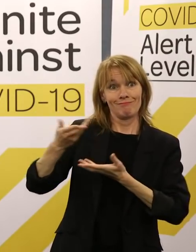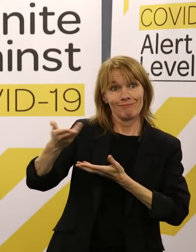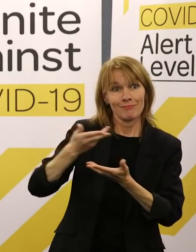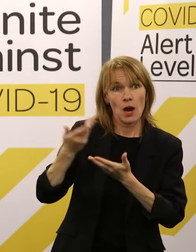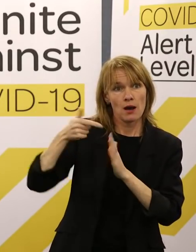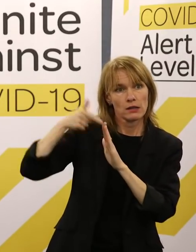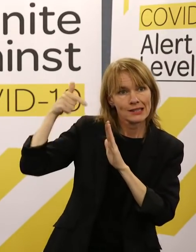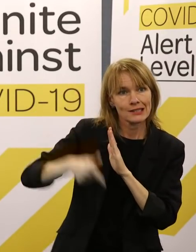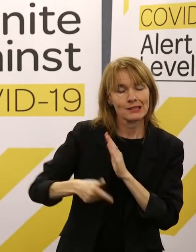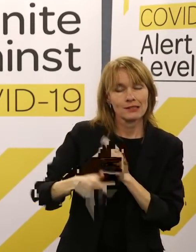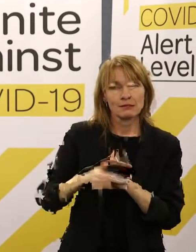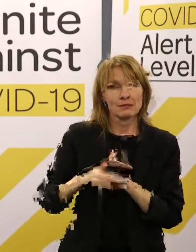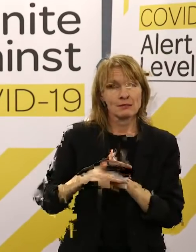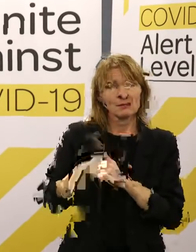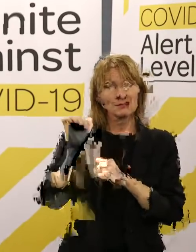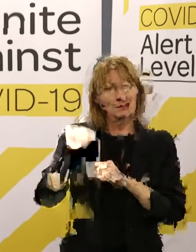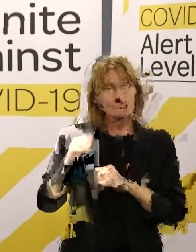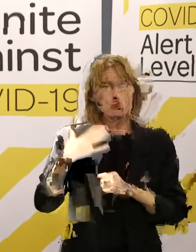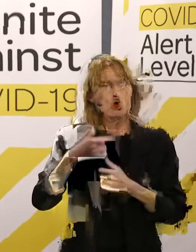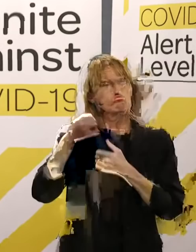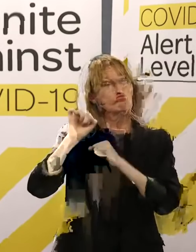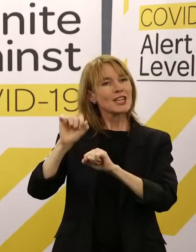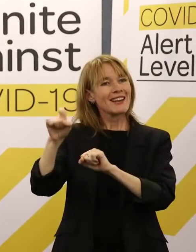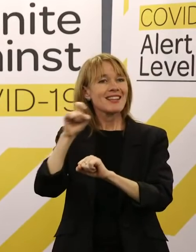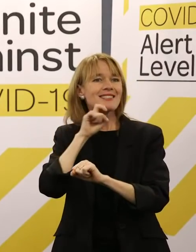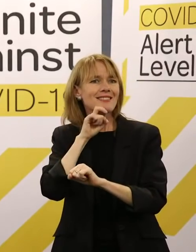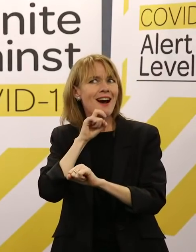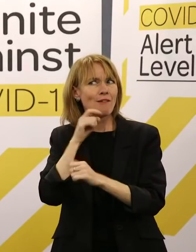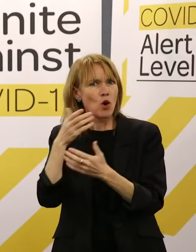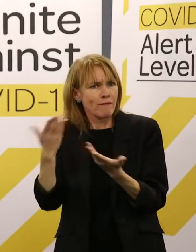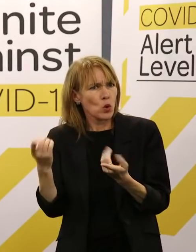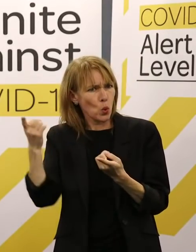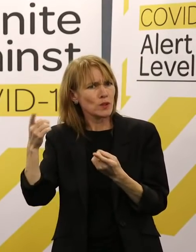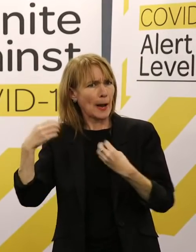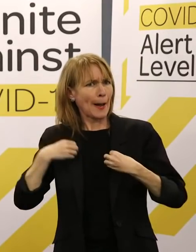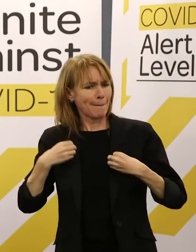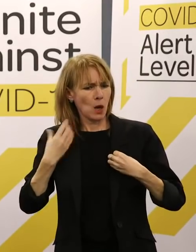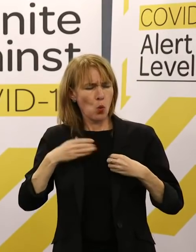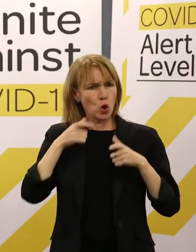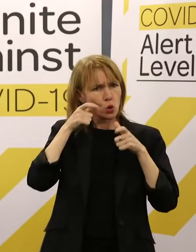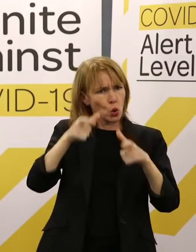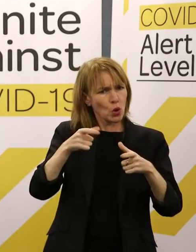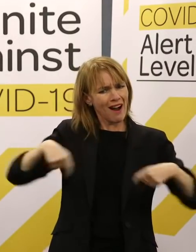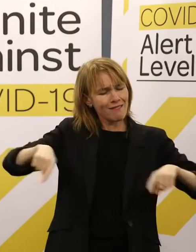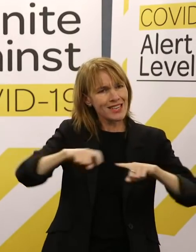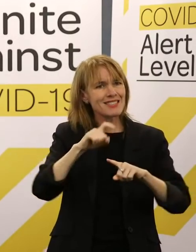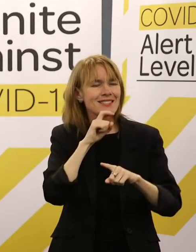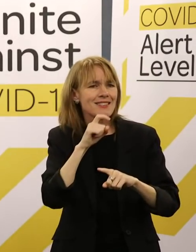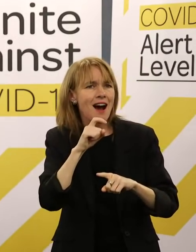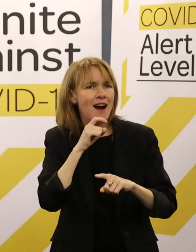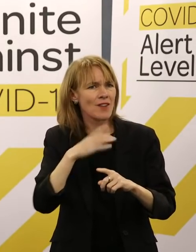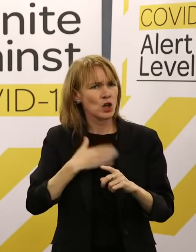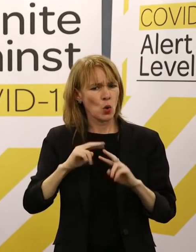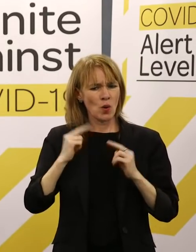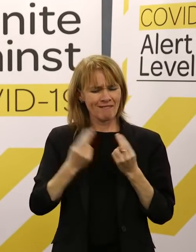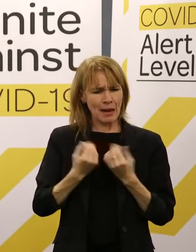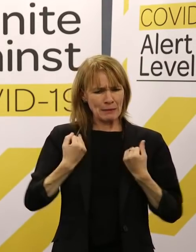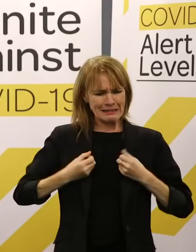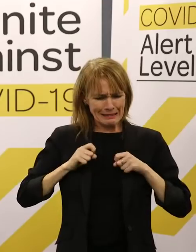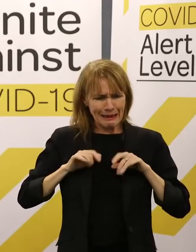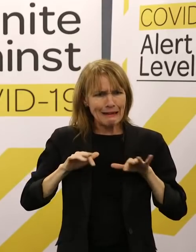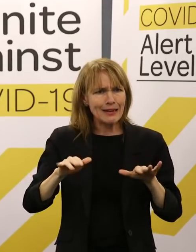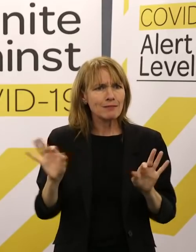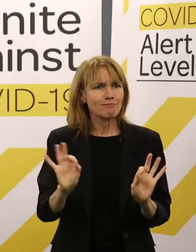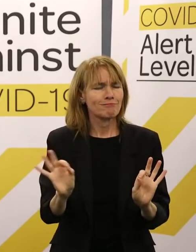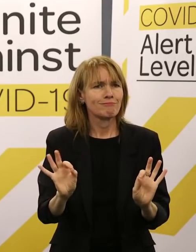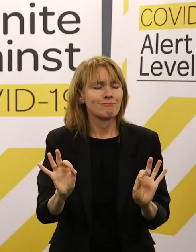safe, which is of course of major concern to the airline and the crew members. They do not want to be putting themselves or their families at risk. So just